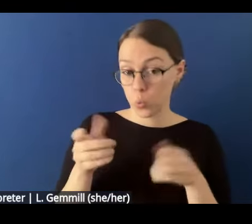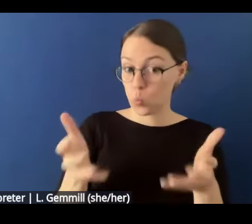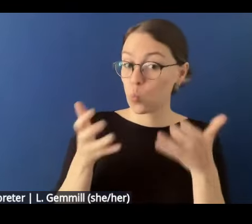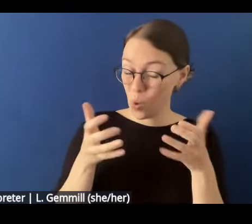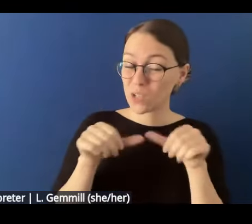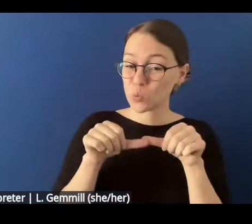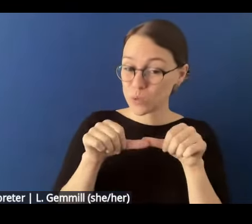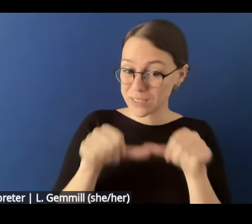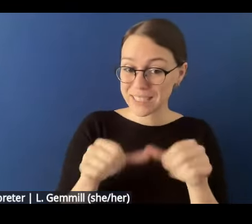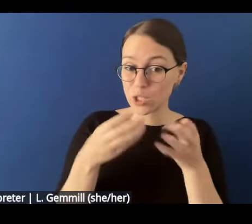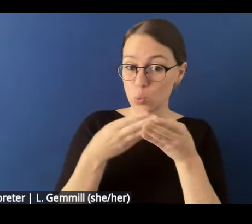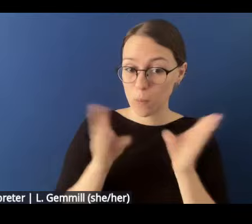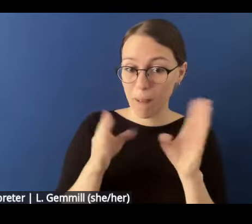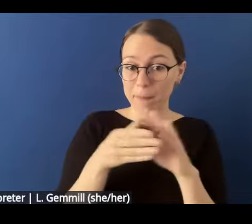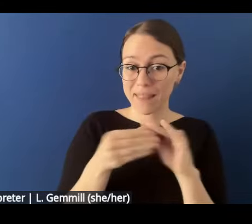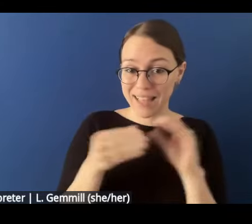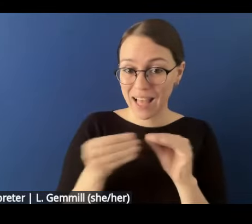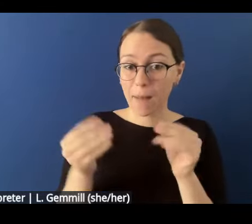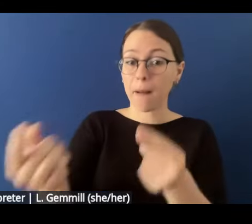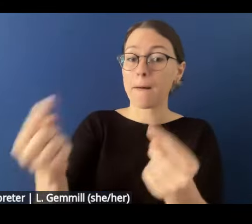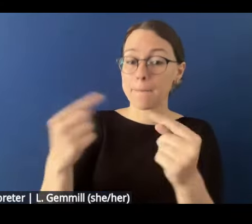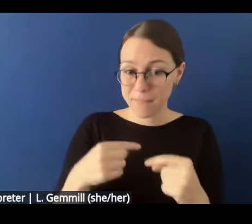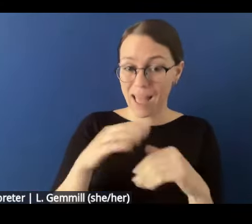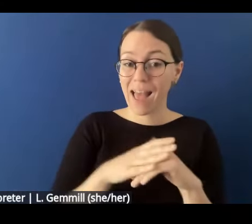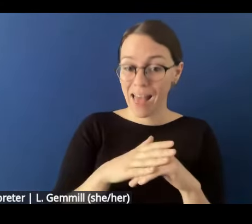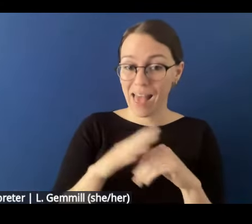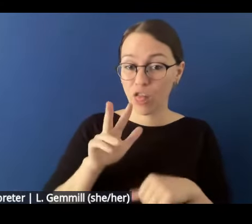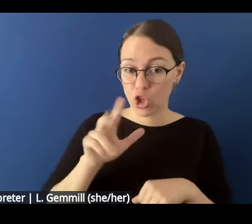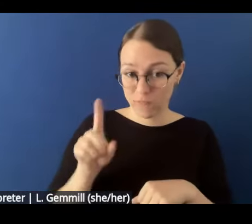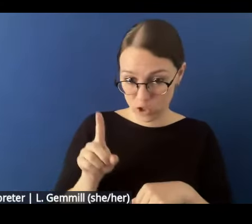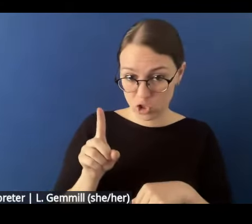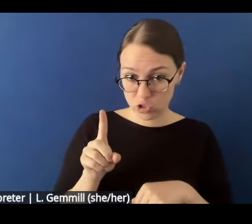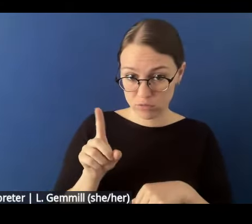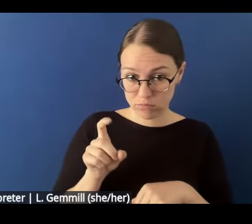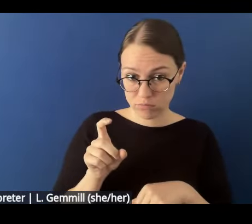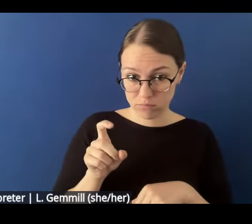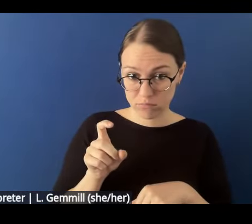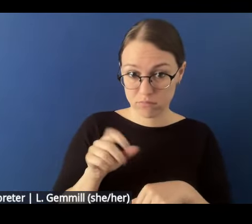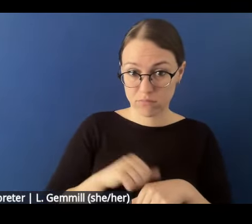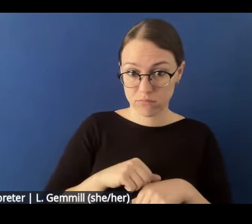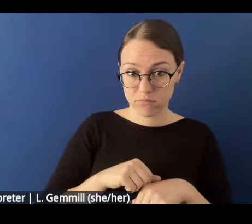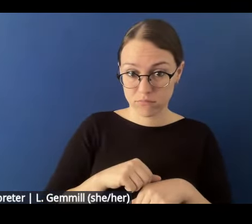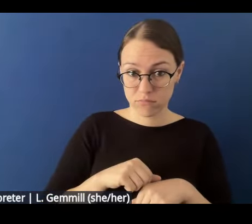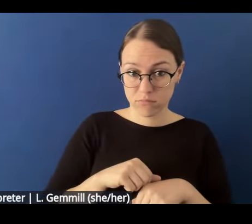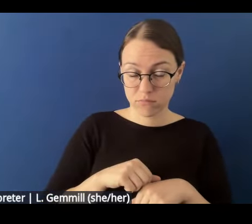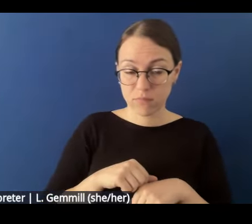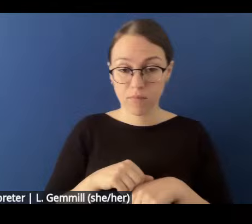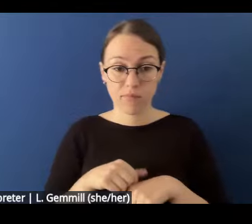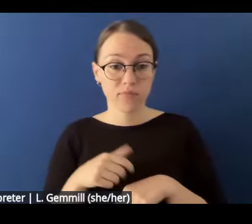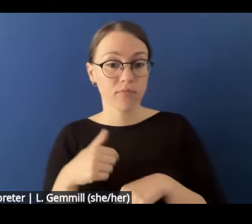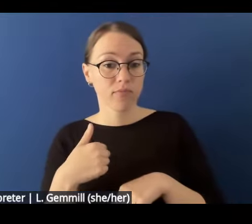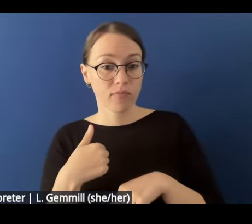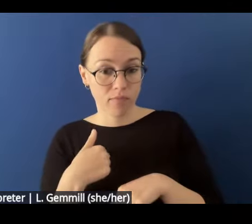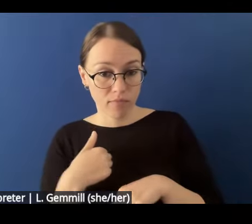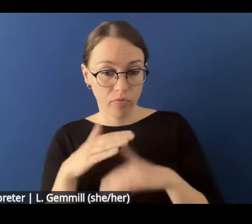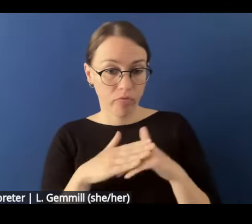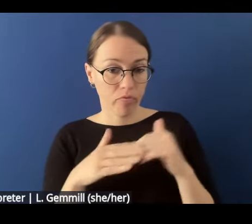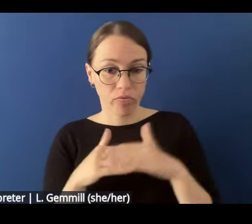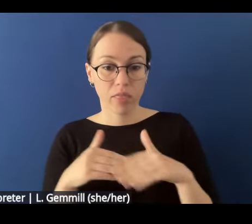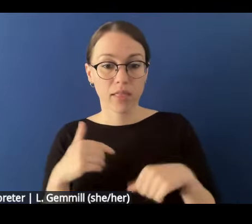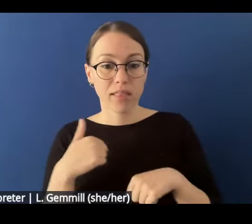and you want to come back here on the 31st and work through your petition. Our request for It's- approval of a